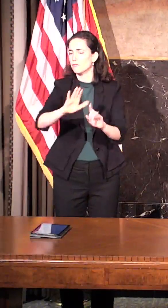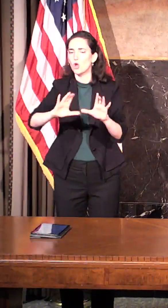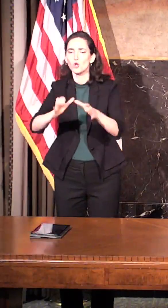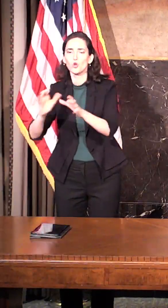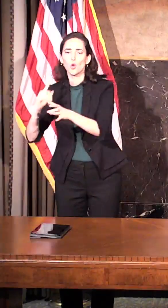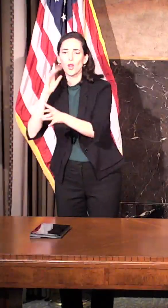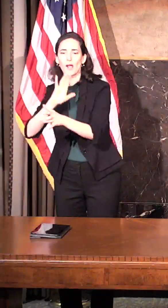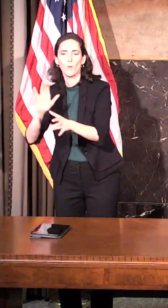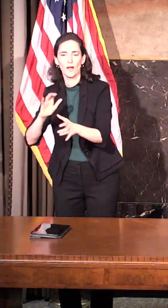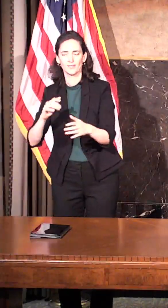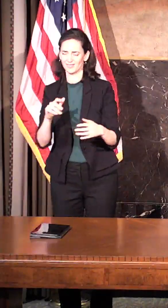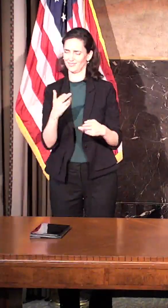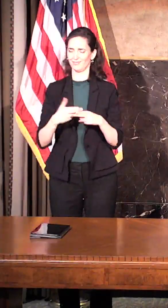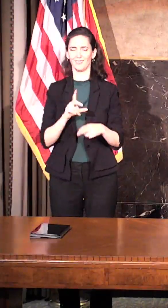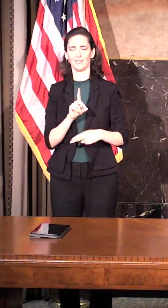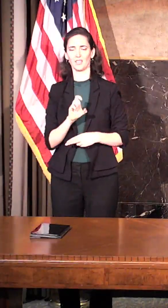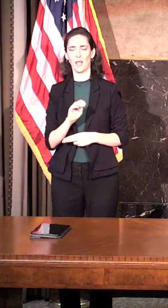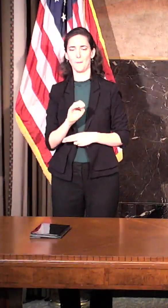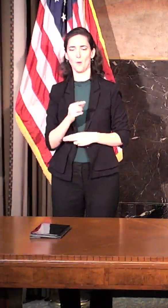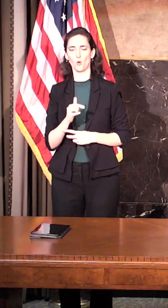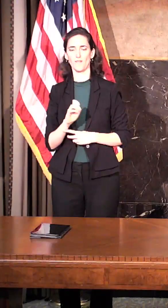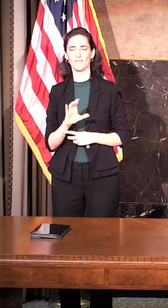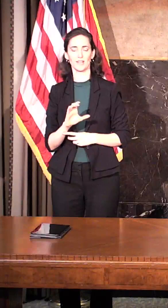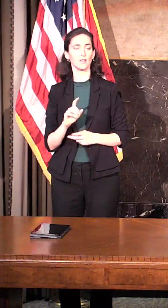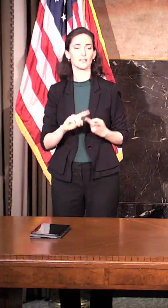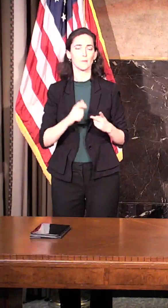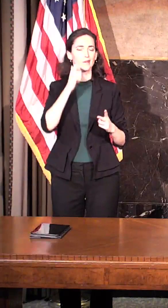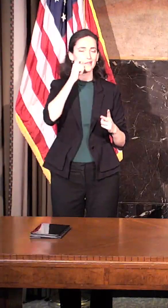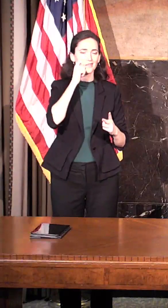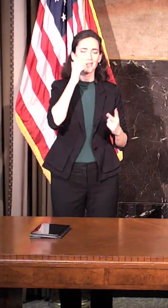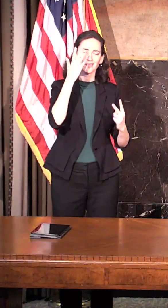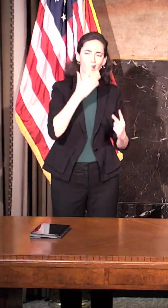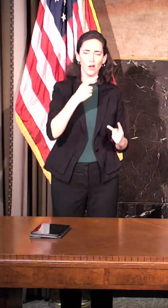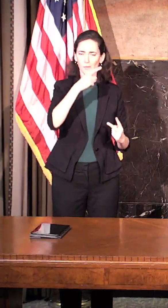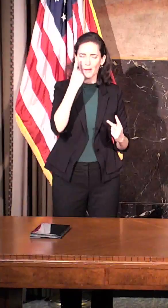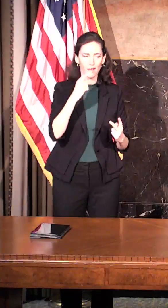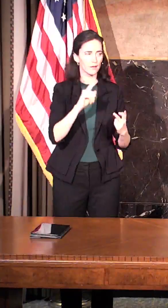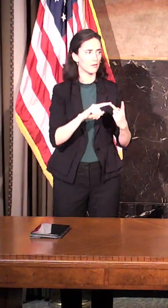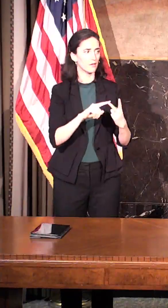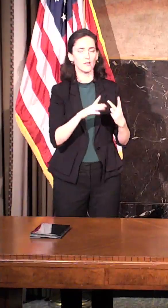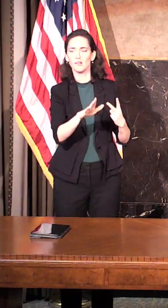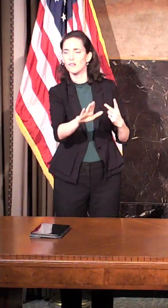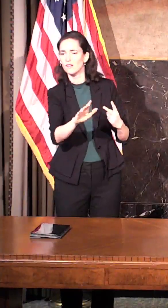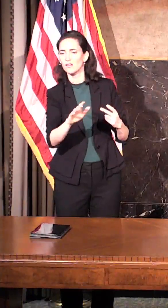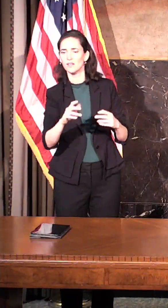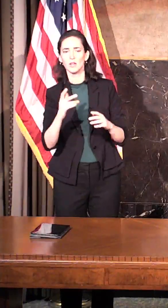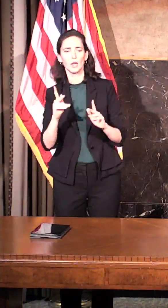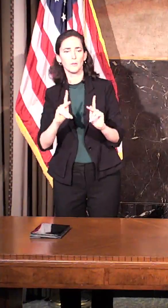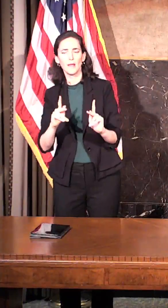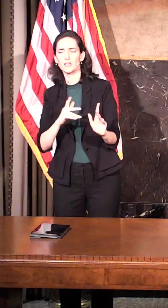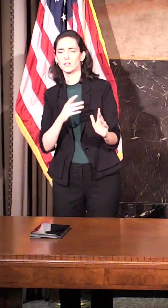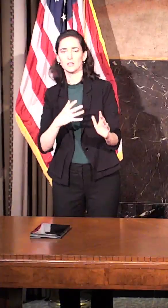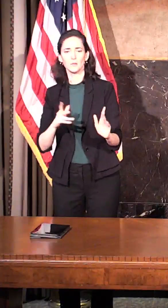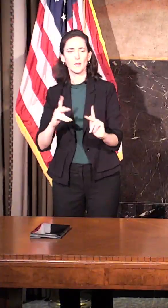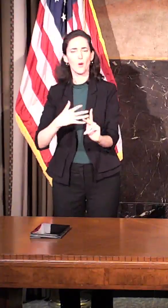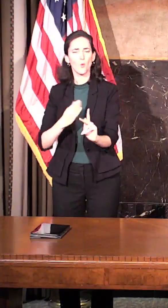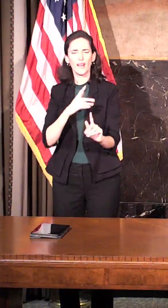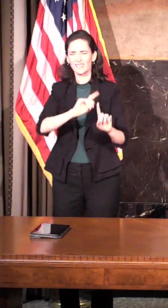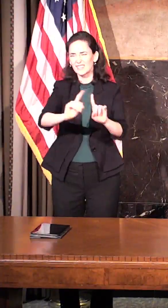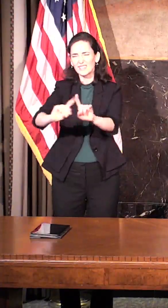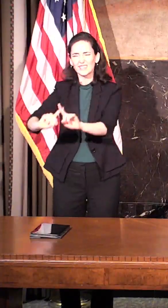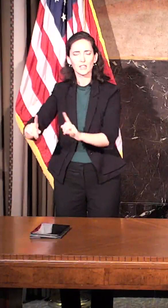seeing black patients are not getting vaccinated at nearly the rate that white patients are. They're going,